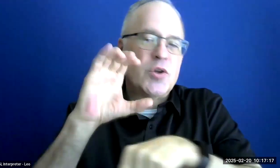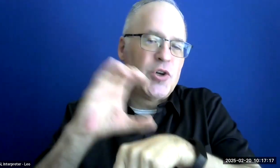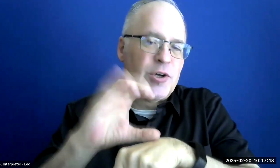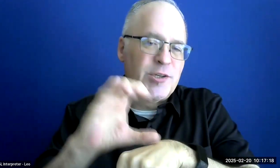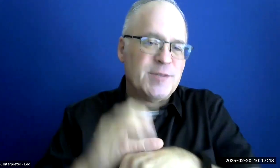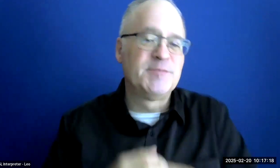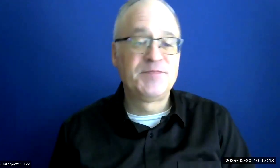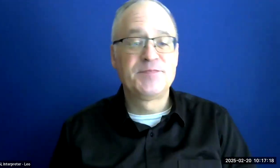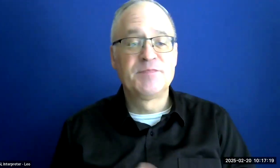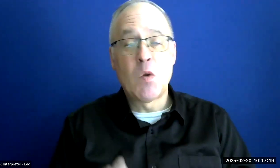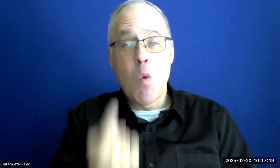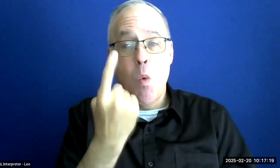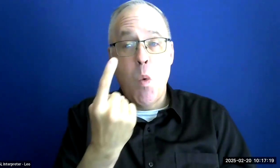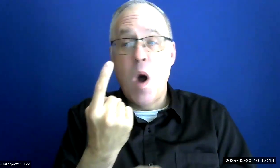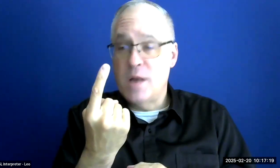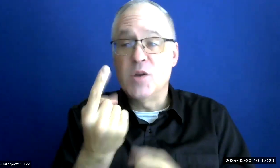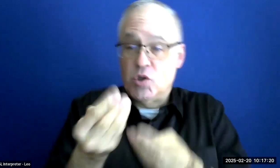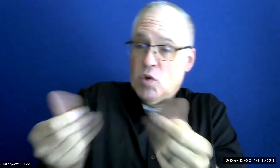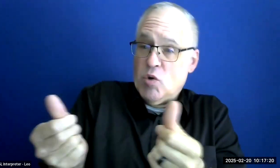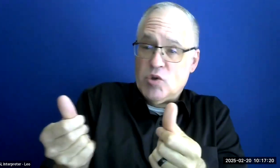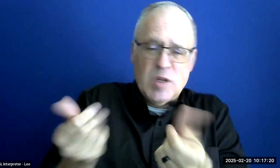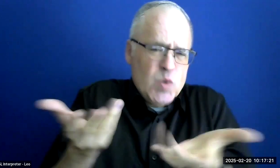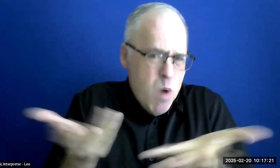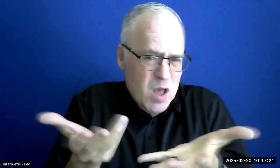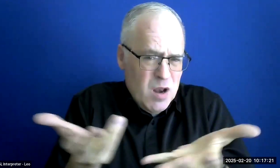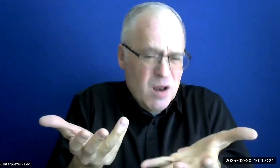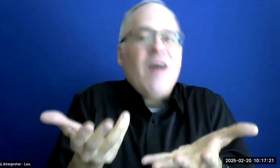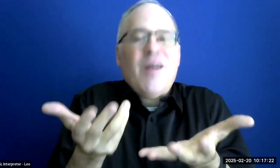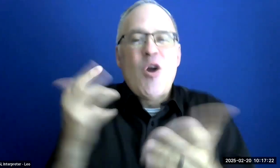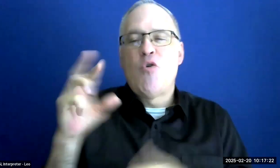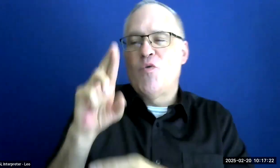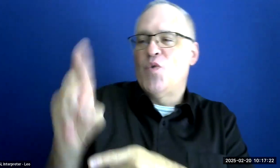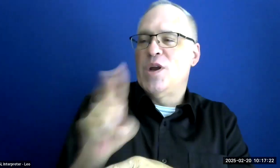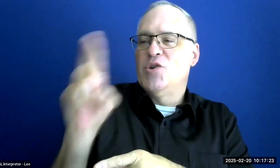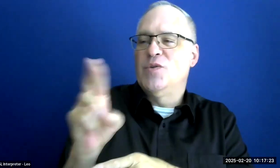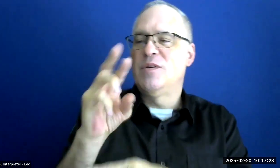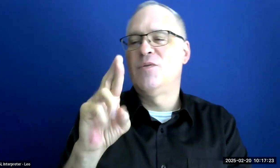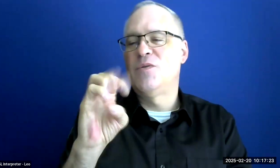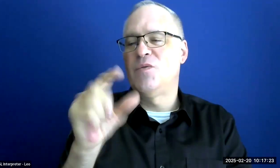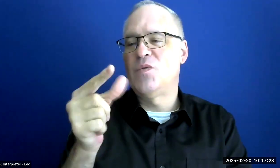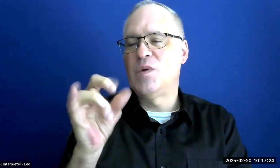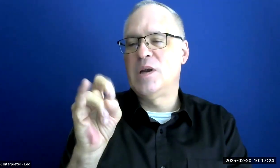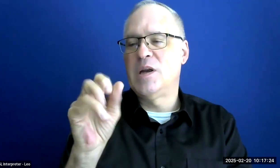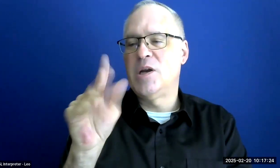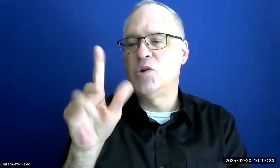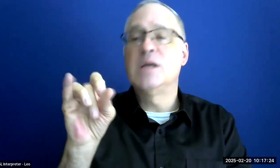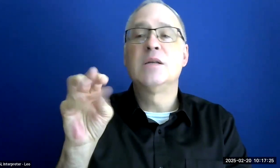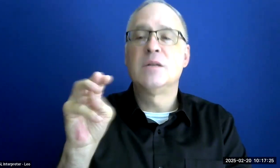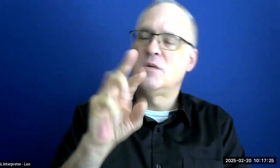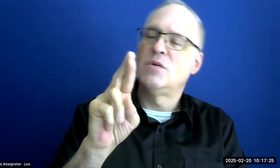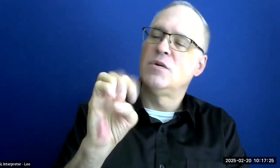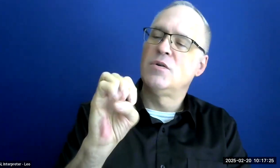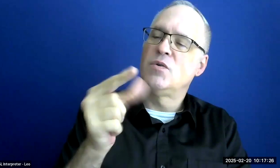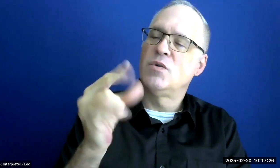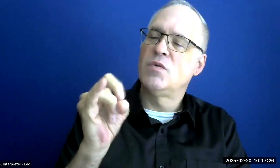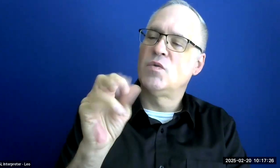such solution right now is regionalization. Regionalization is one way, but an important way, to move away